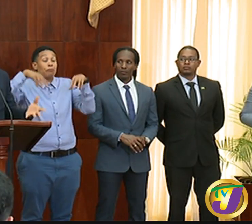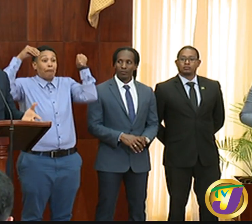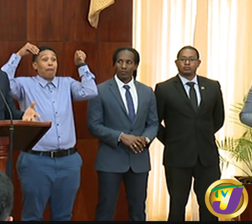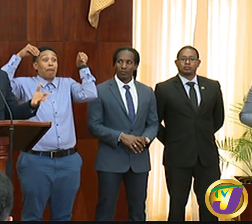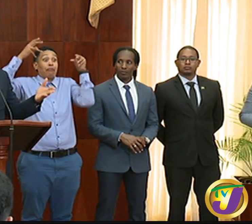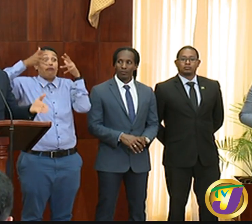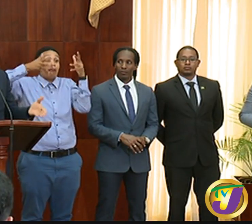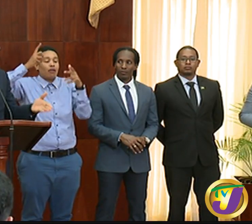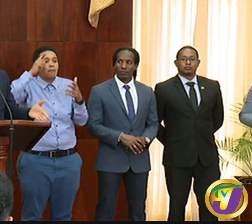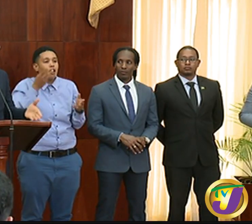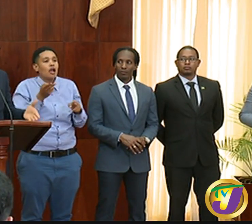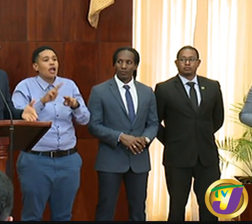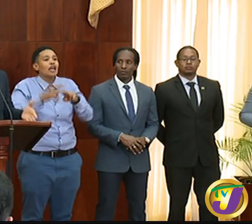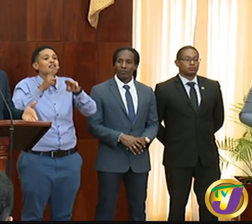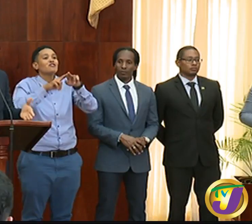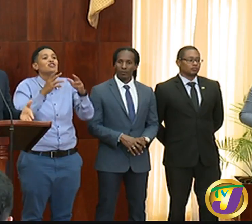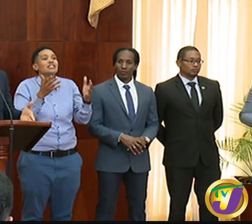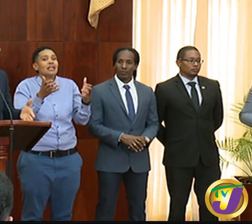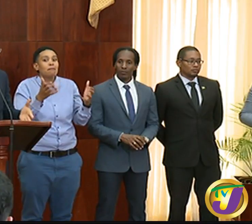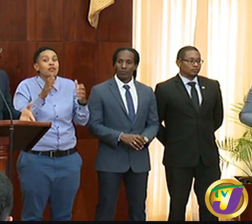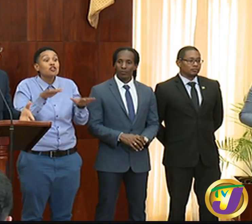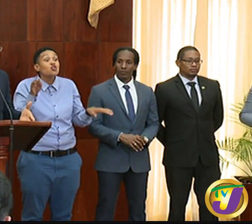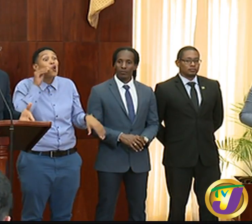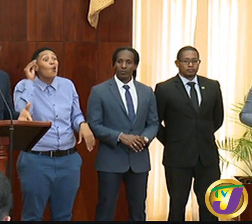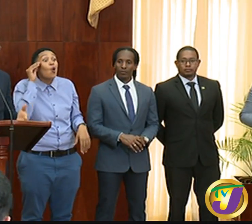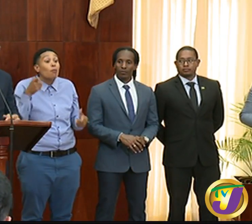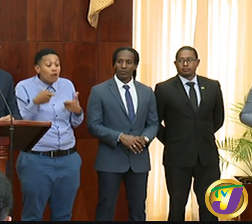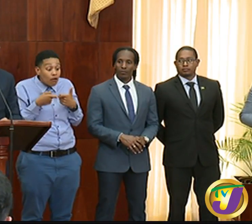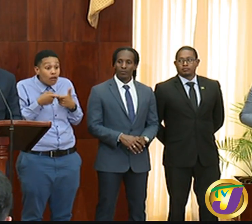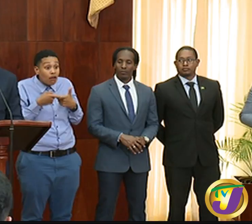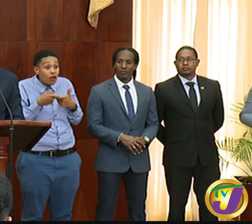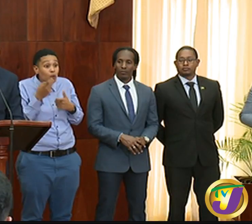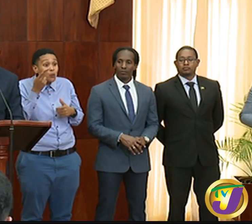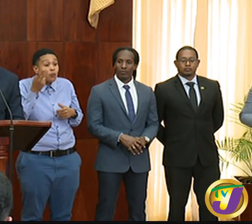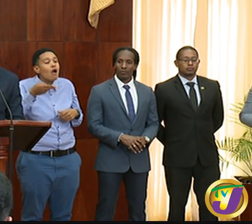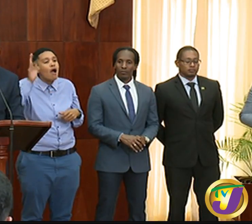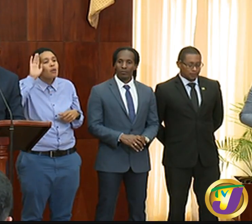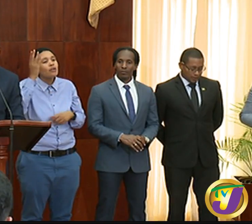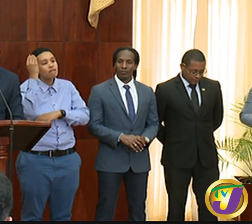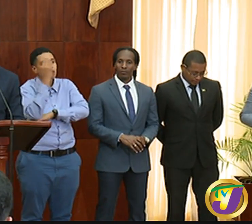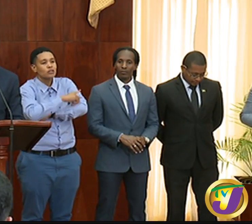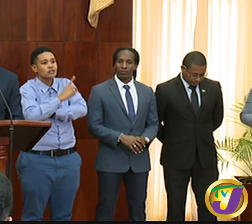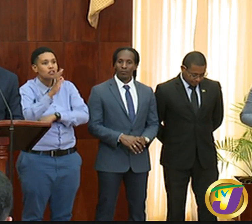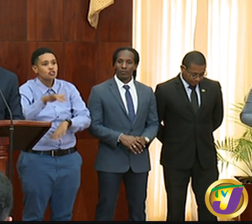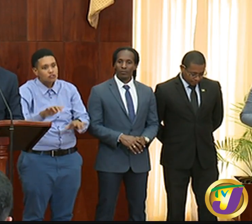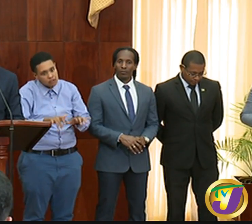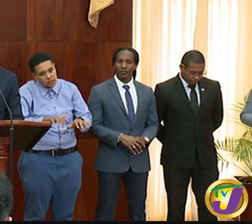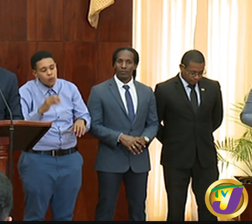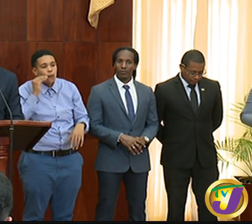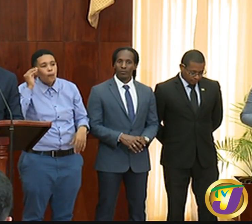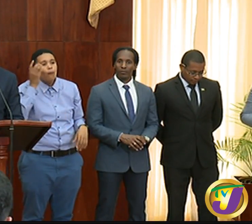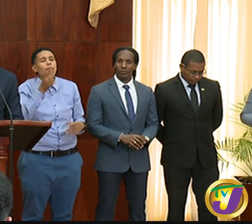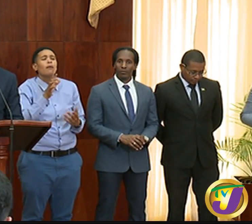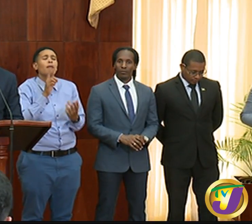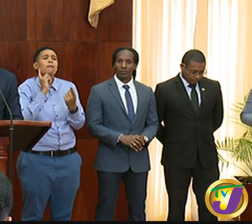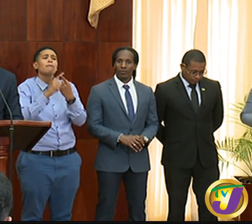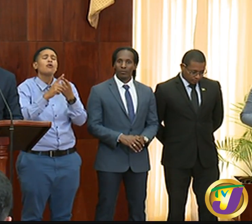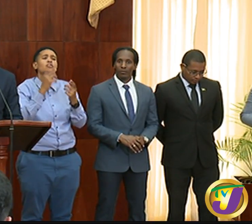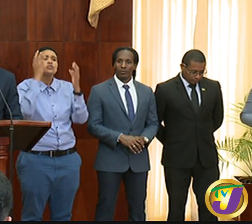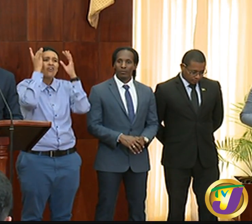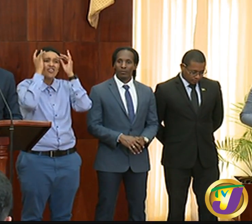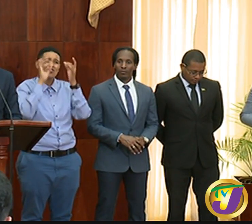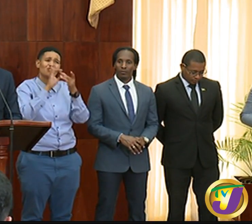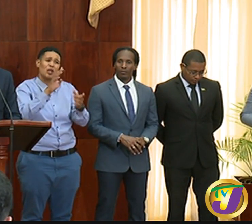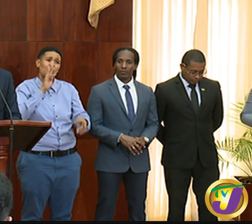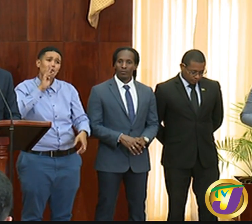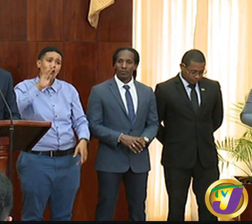because increased demand, children are at home for the next 14 days. And then definitely the concern about water